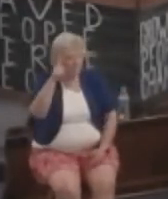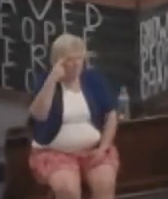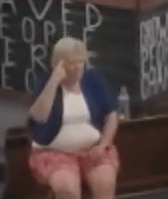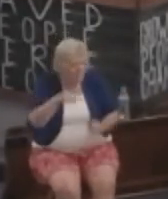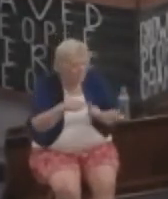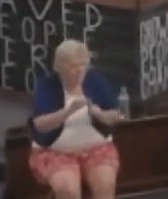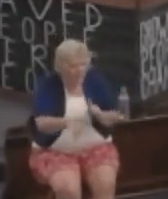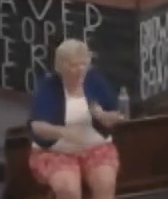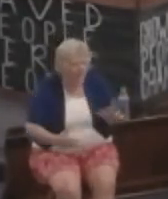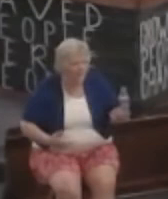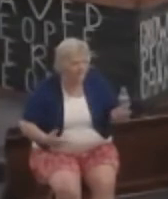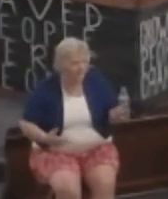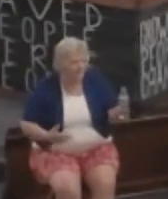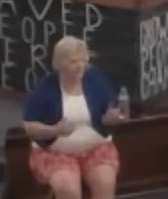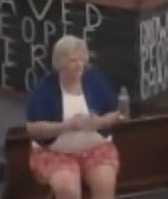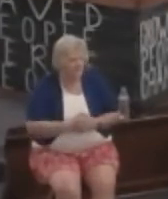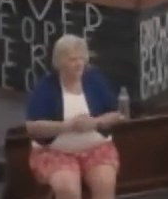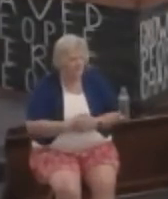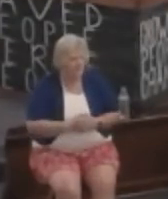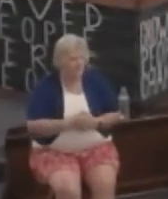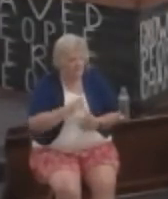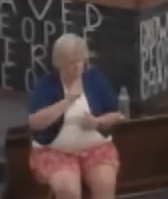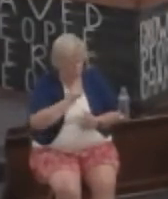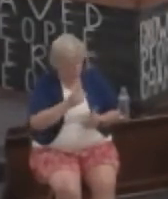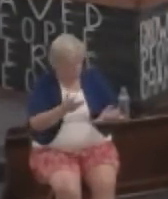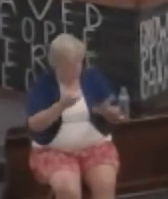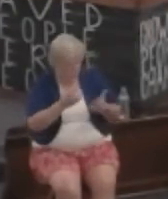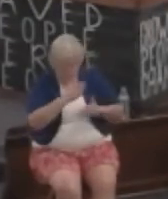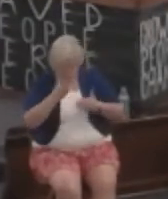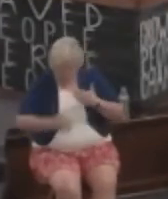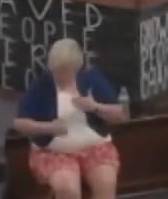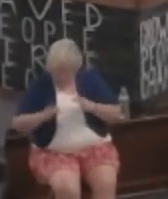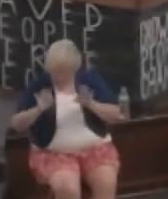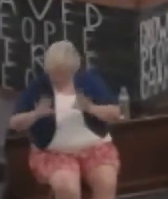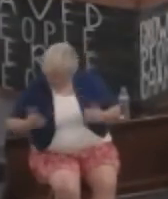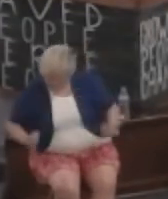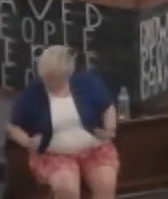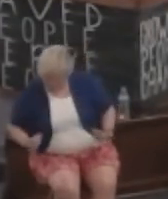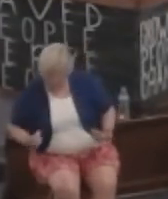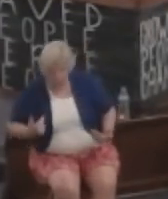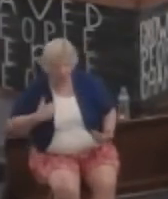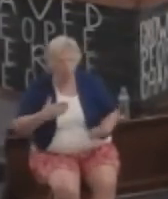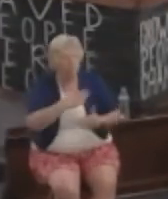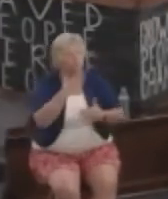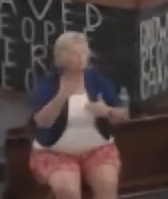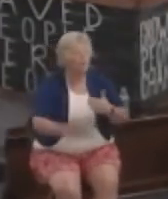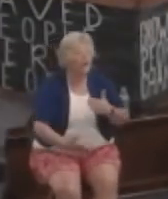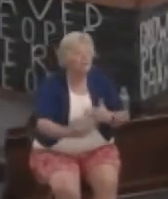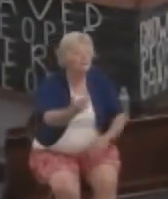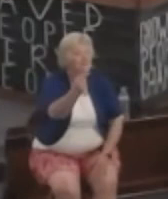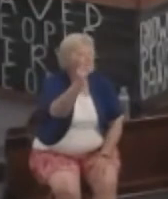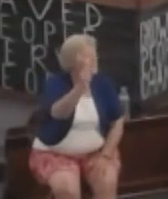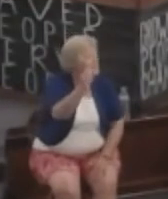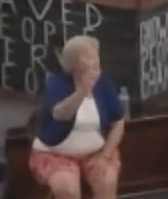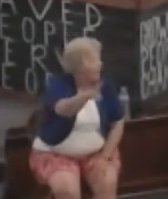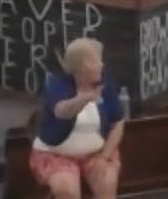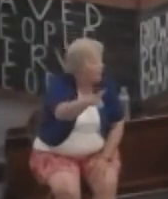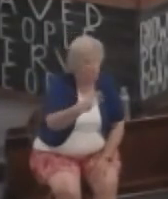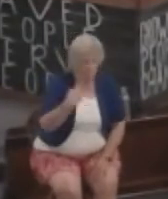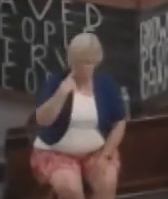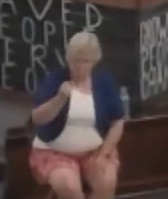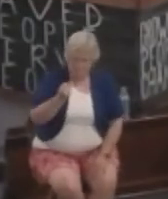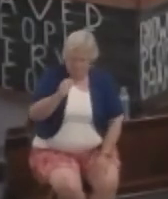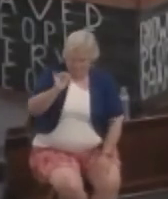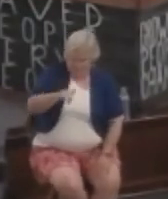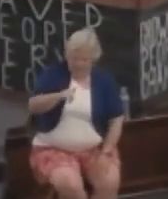that. I really want to end the sermon right here. I want to end it now. Because that